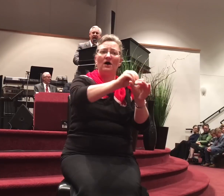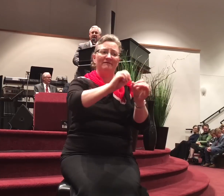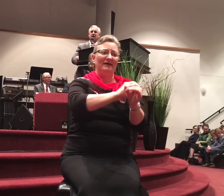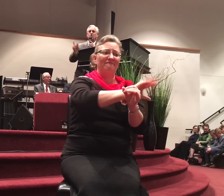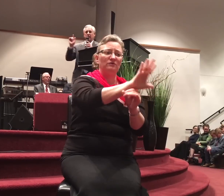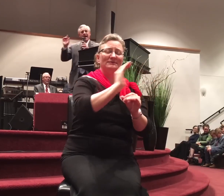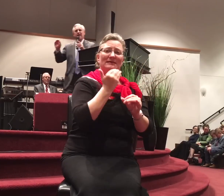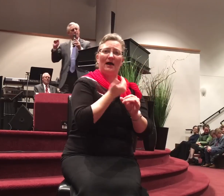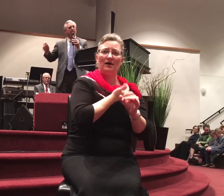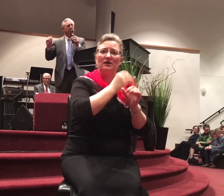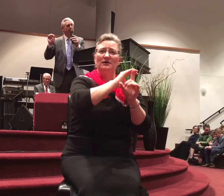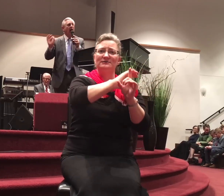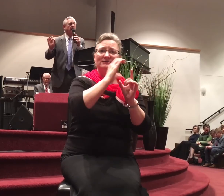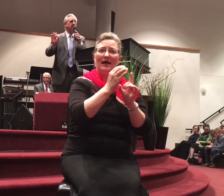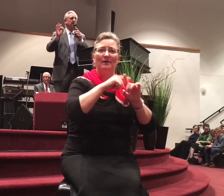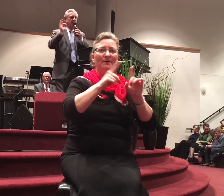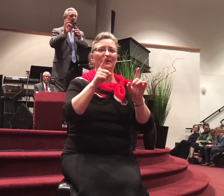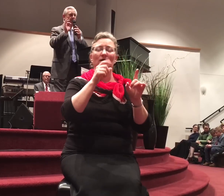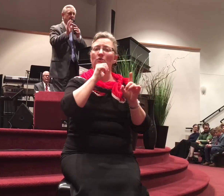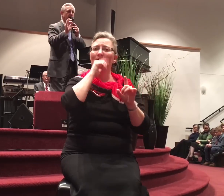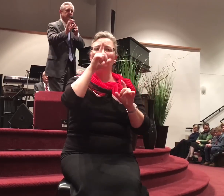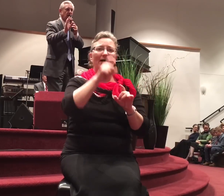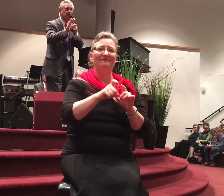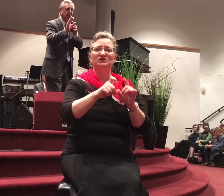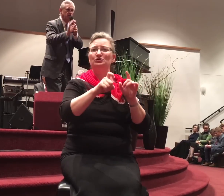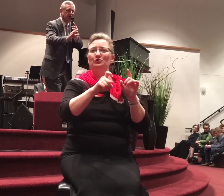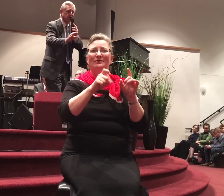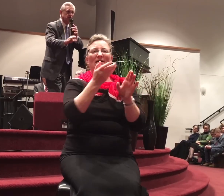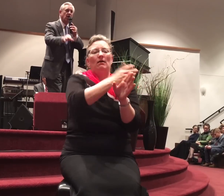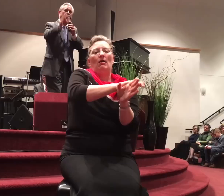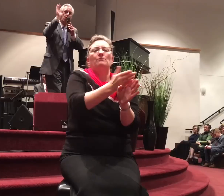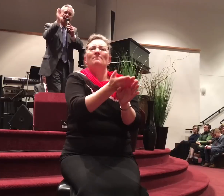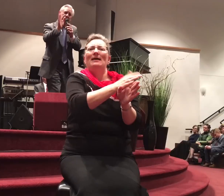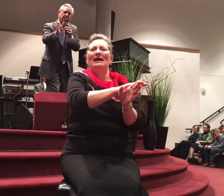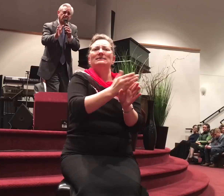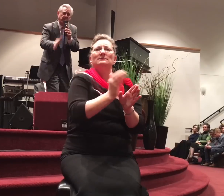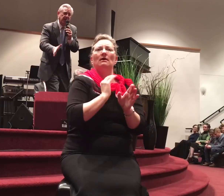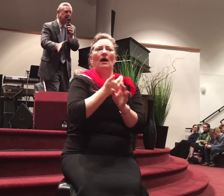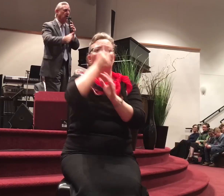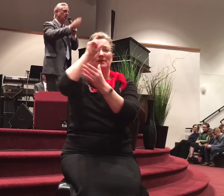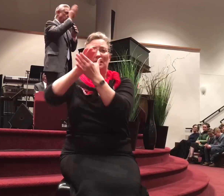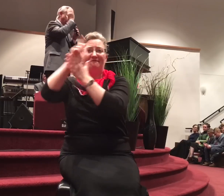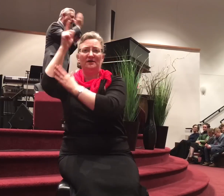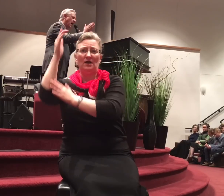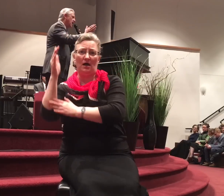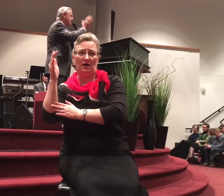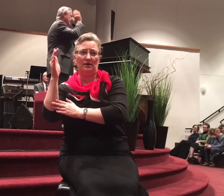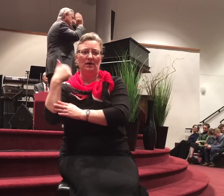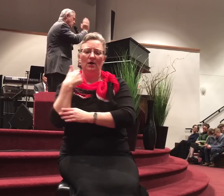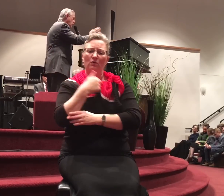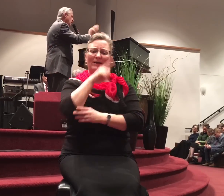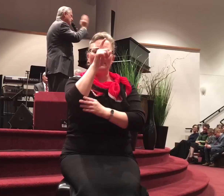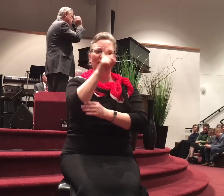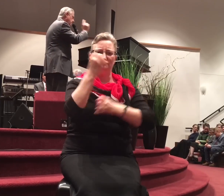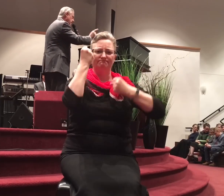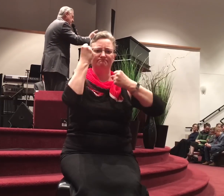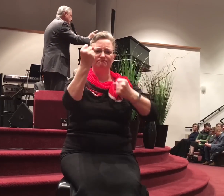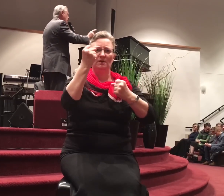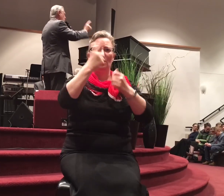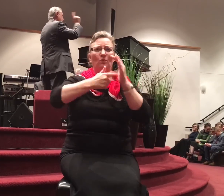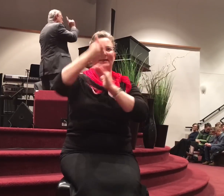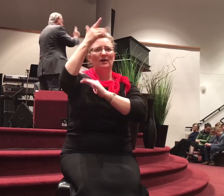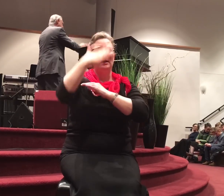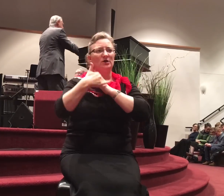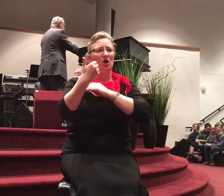In fact, we had better not compromise our convictions. We need to be who God has called us to